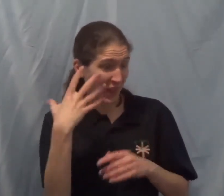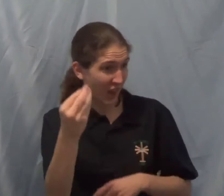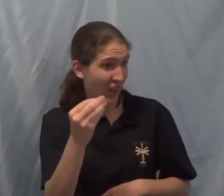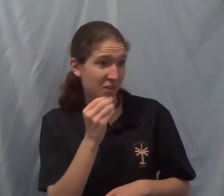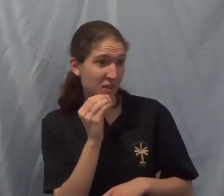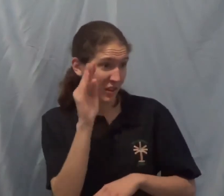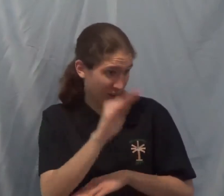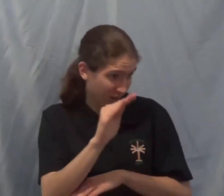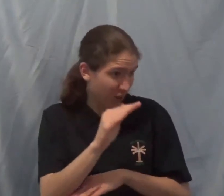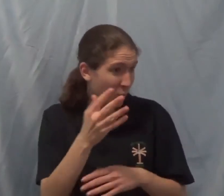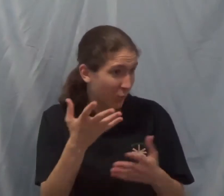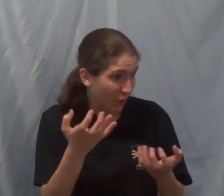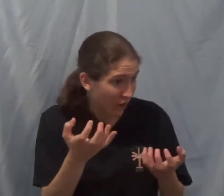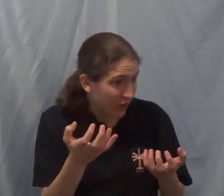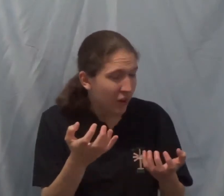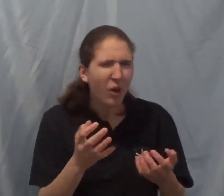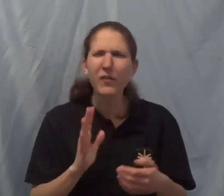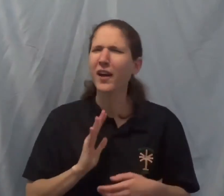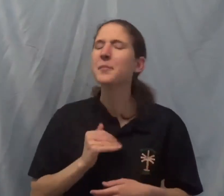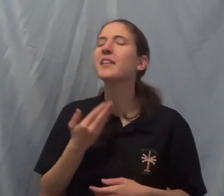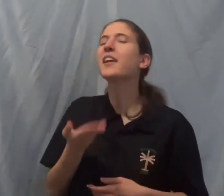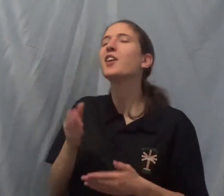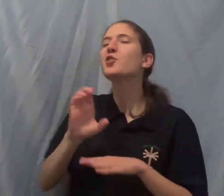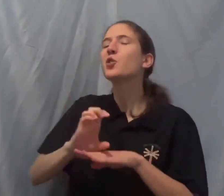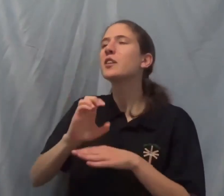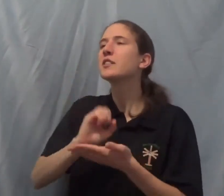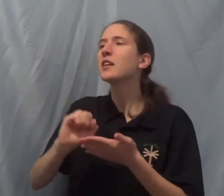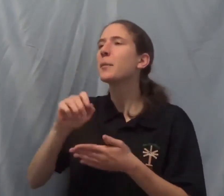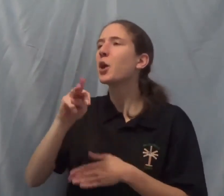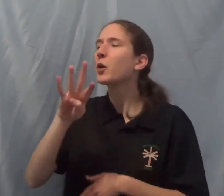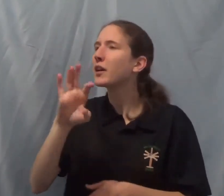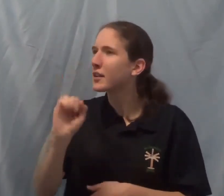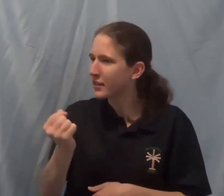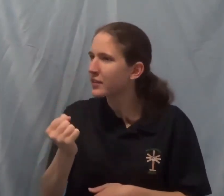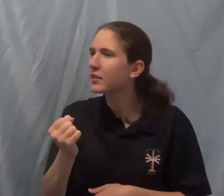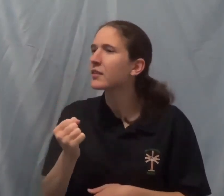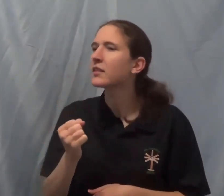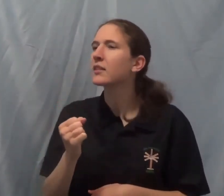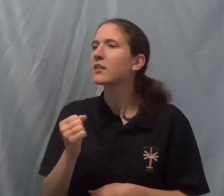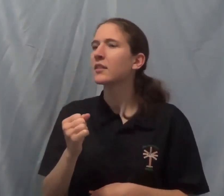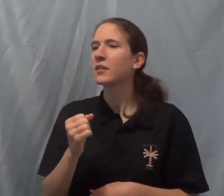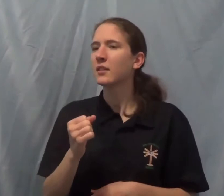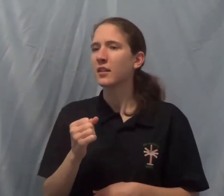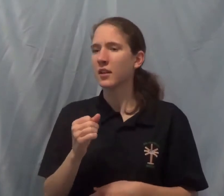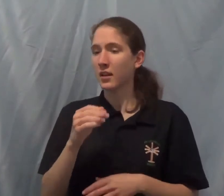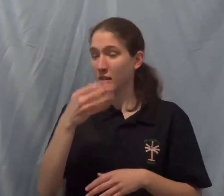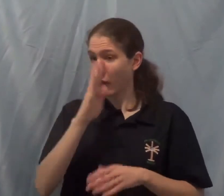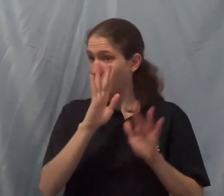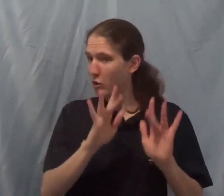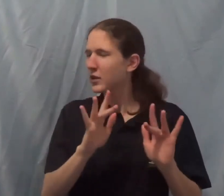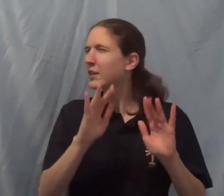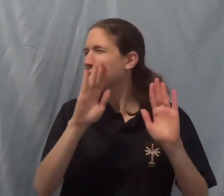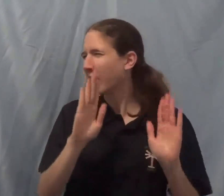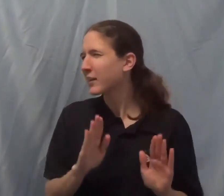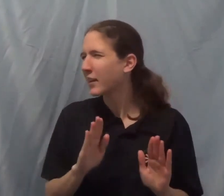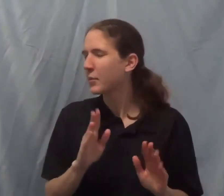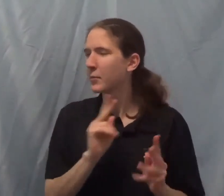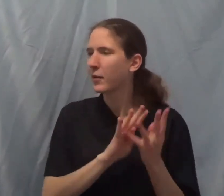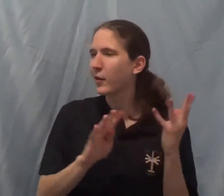well, it's going to be a real late lunch. He said, I just realized it's Mercy Sunday, so we're going to both be there from 10:30 to 2. And I go, okay,